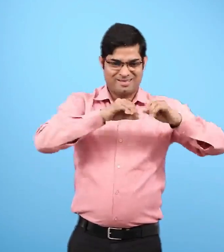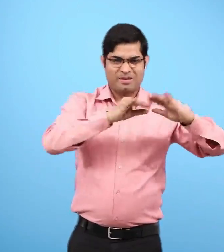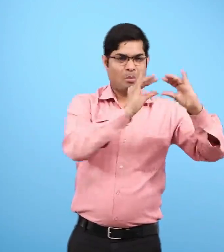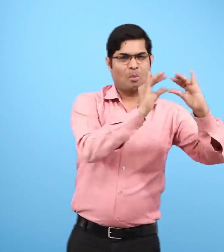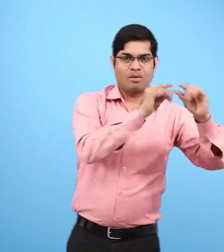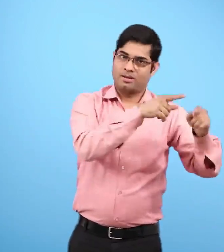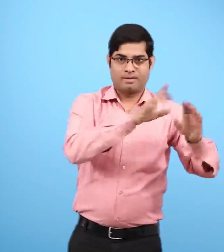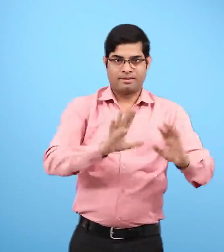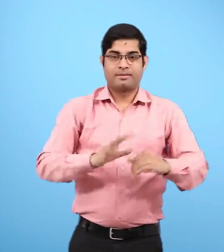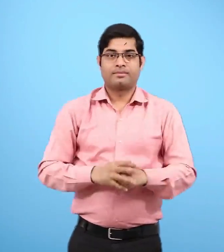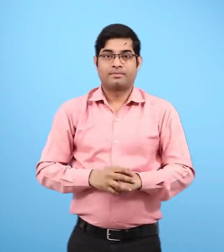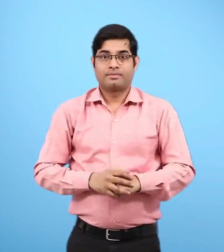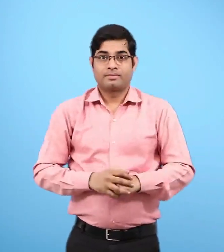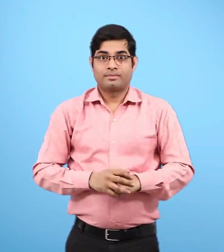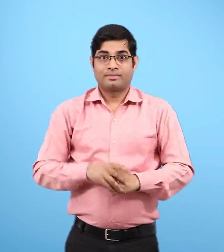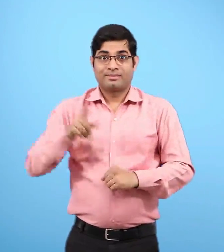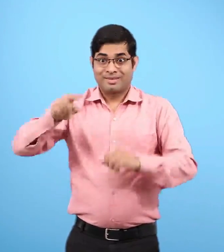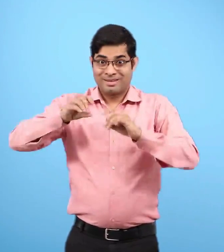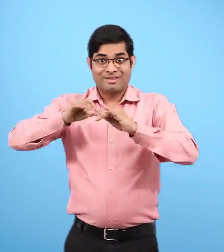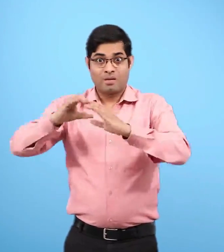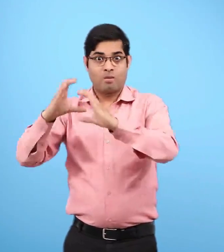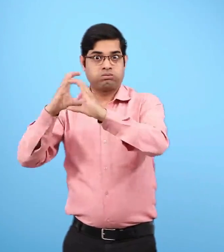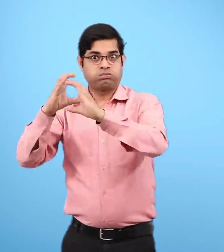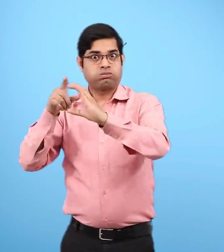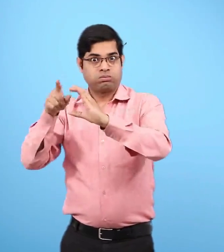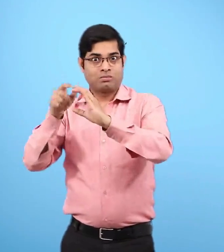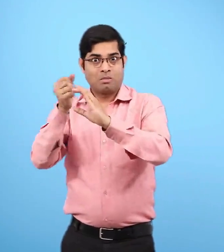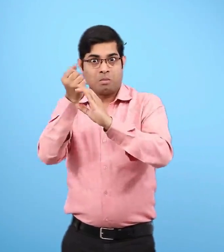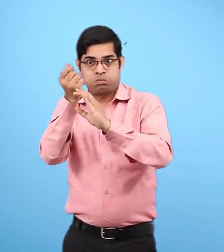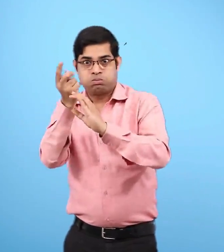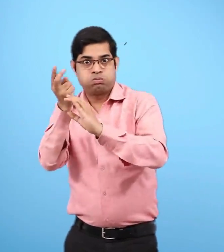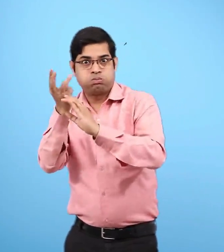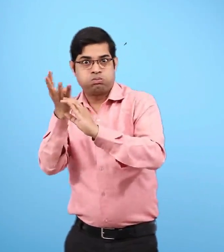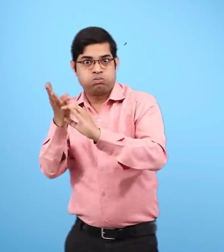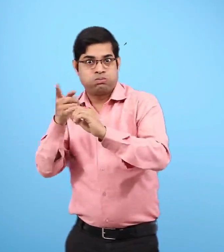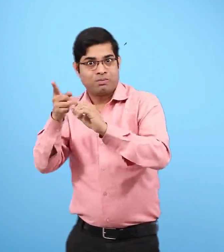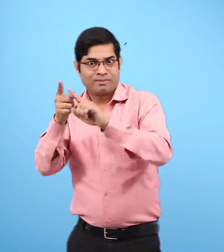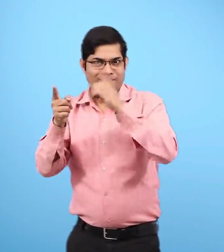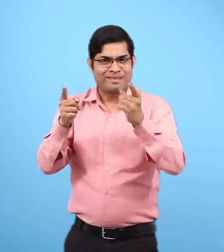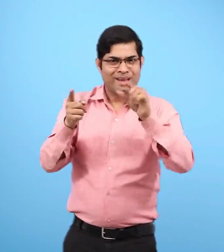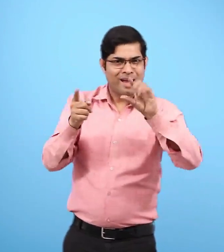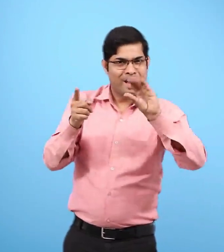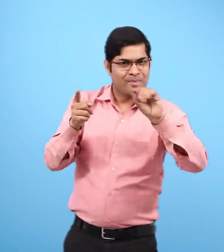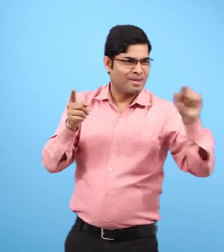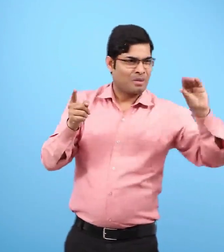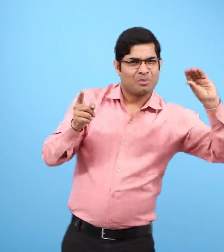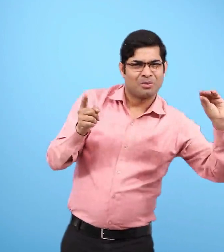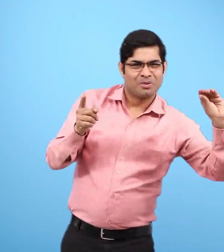Roll 1 has more paper than roll 2 and roll 3.